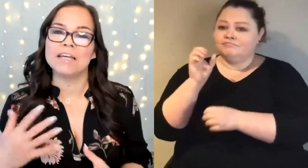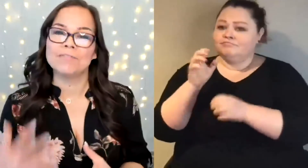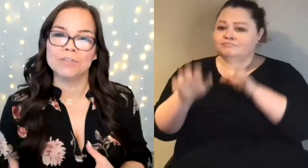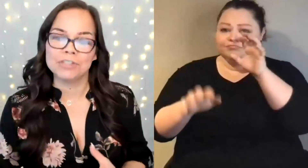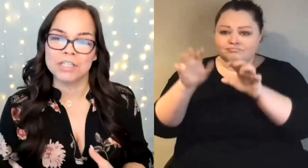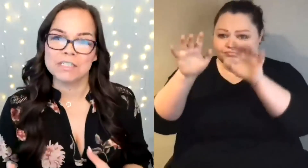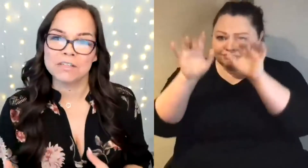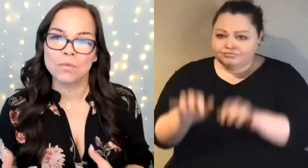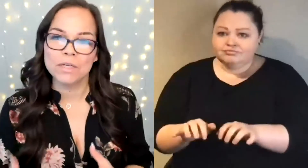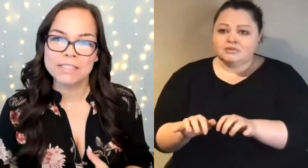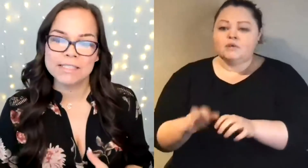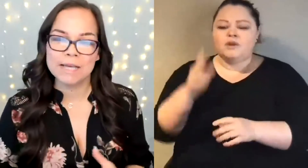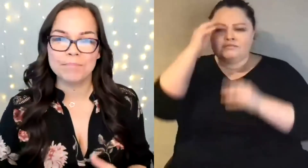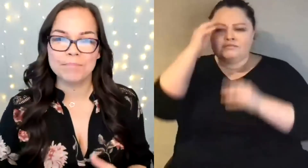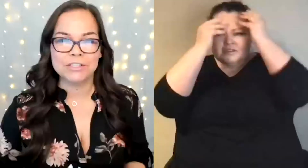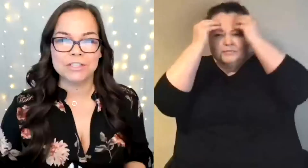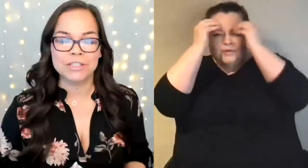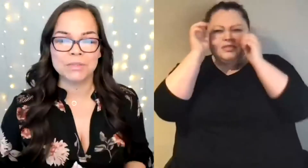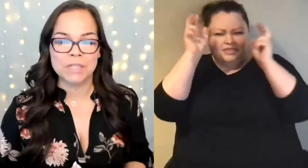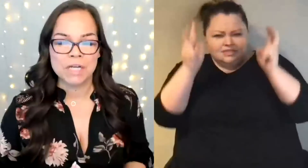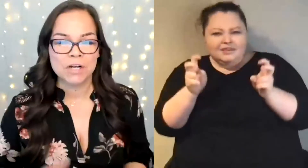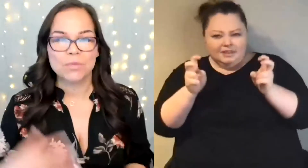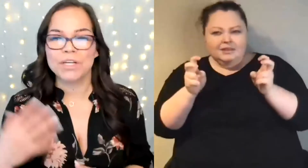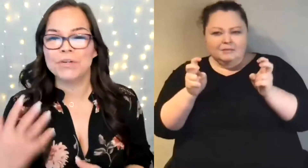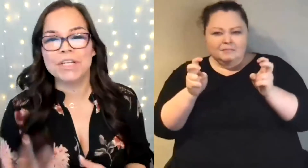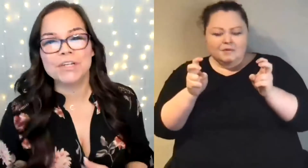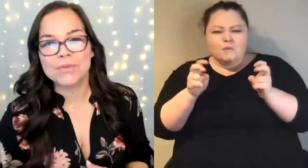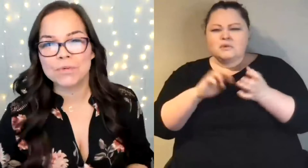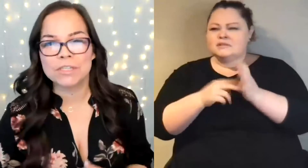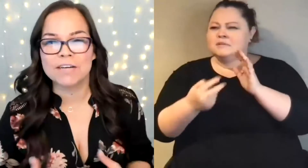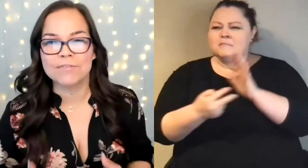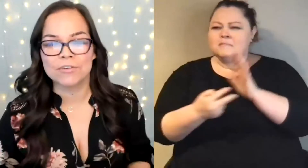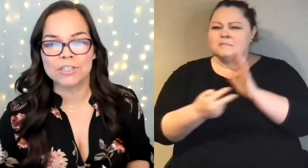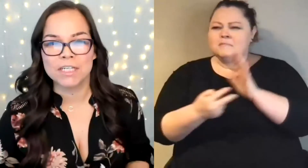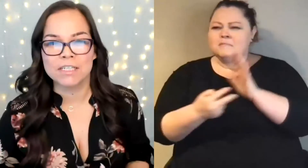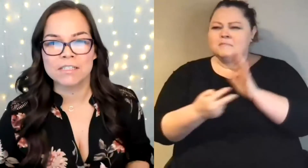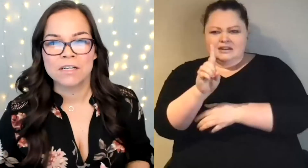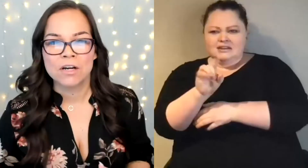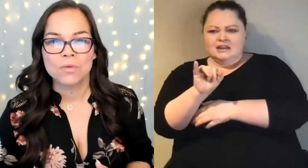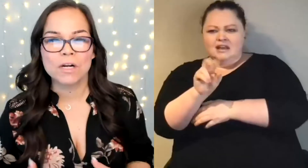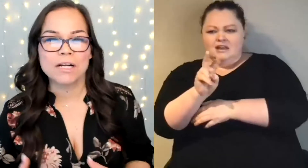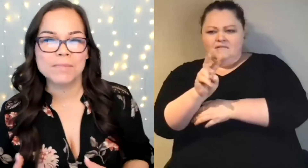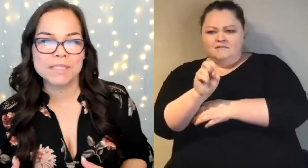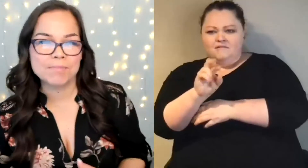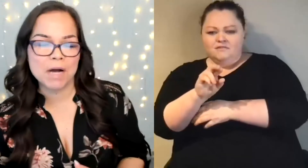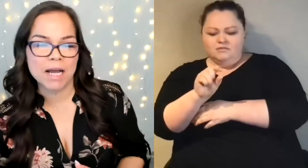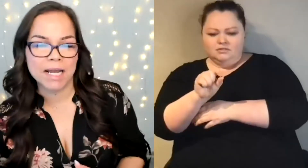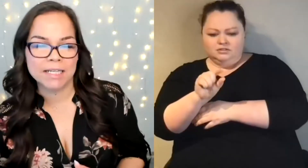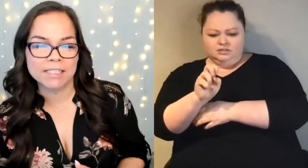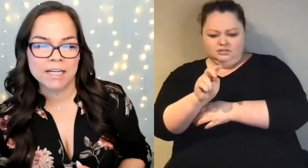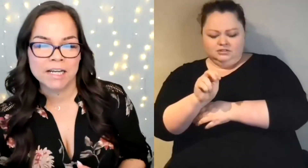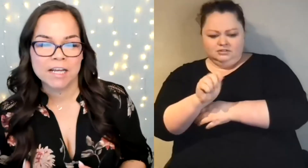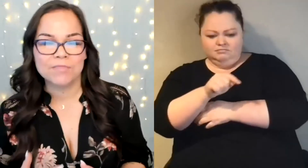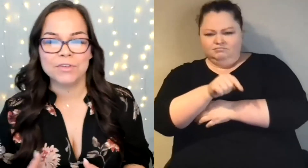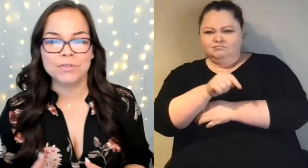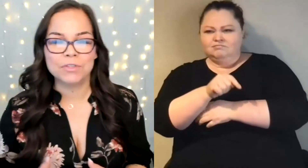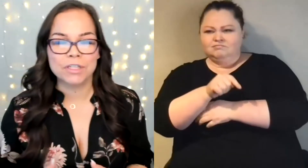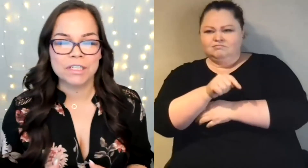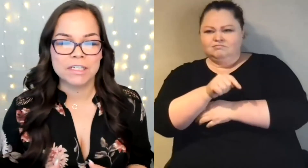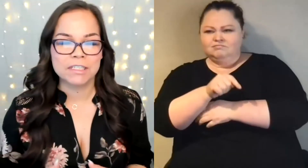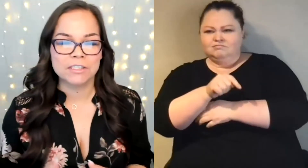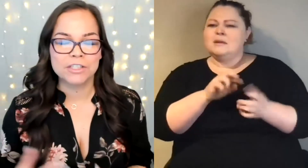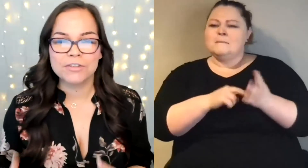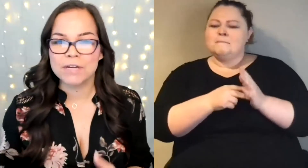theme Divergent. What does that mean to you when you hear the word divergent? What comes to mind? If